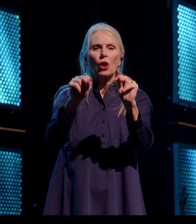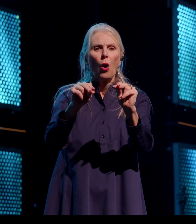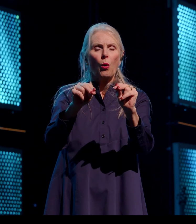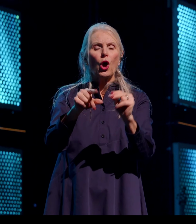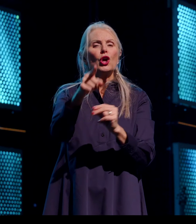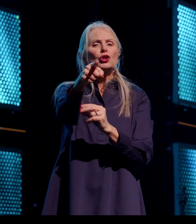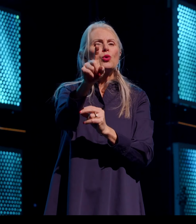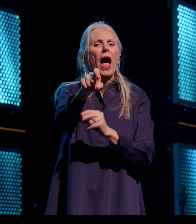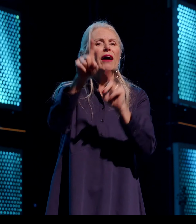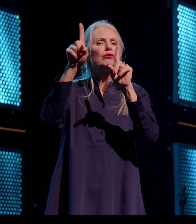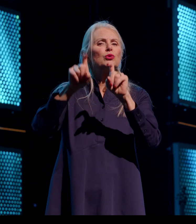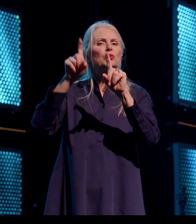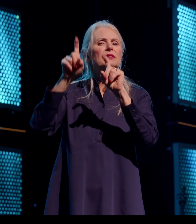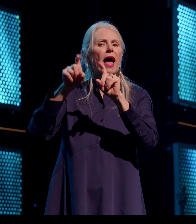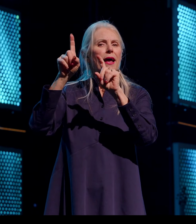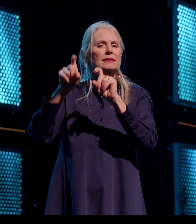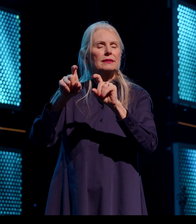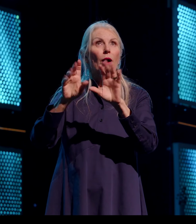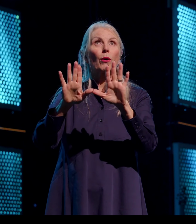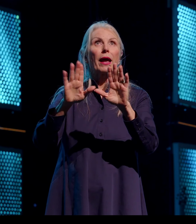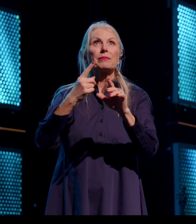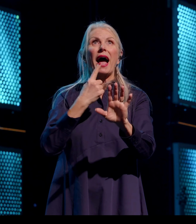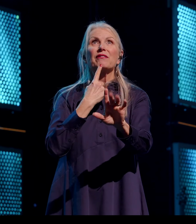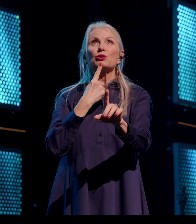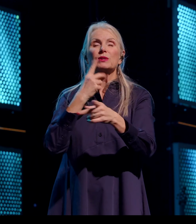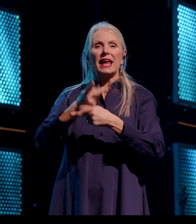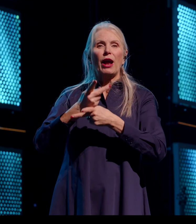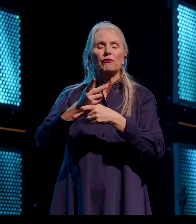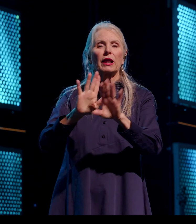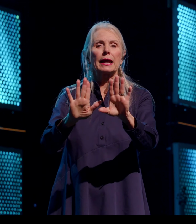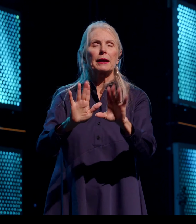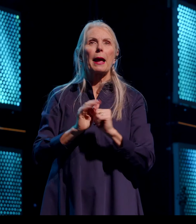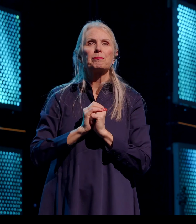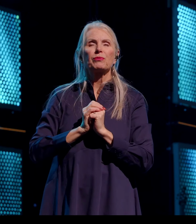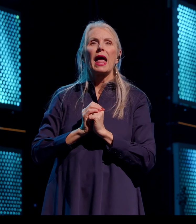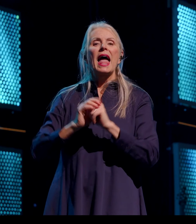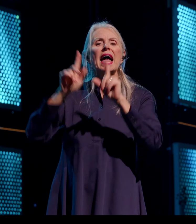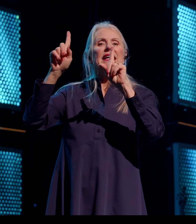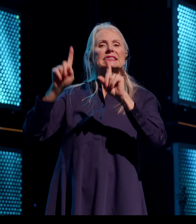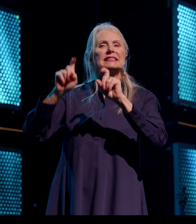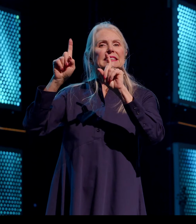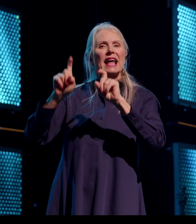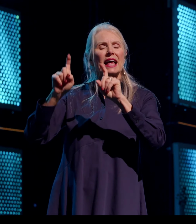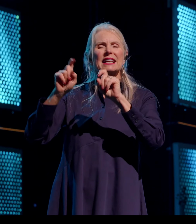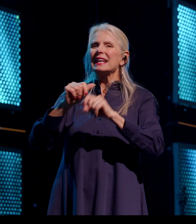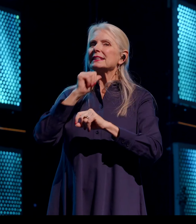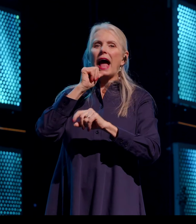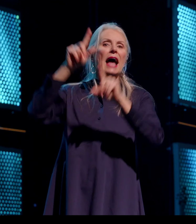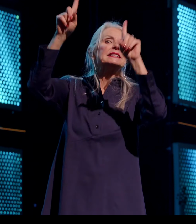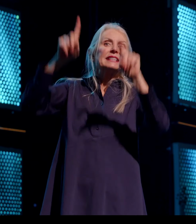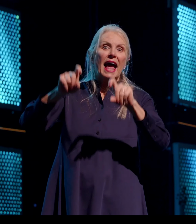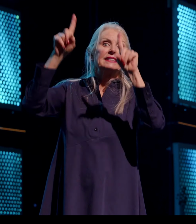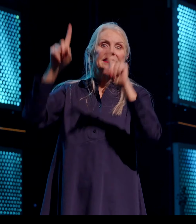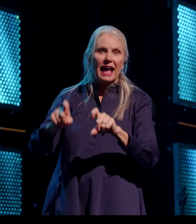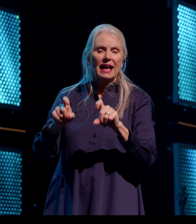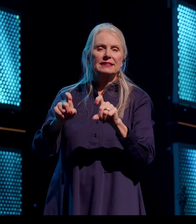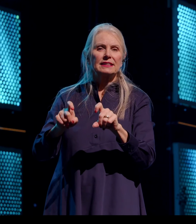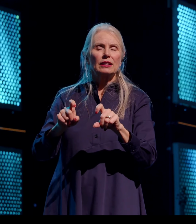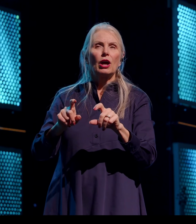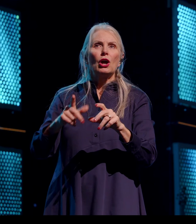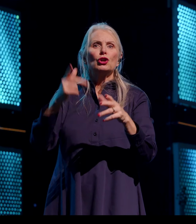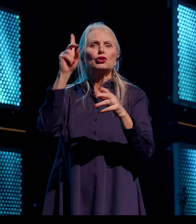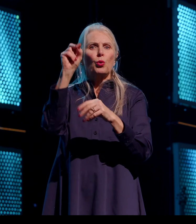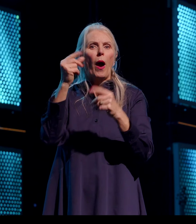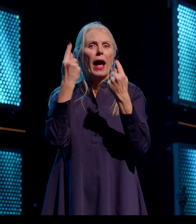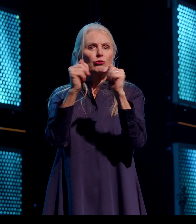where you have to test. I'm going to say this carefully, like test like the Lord and what he's doing. Not like put him to the test, like, Lord, is this what you want? Do I keep on trying? Do I